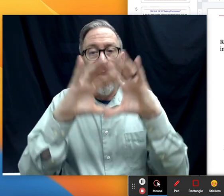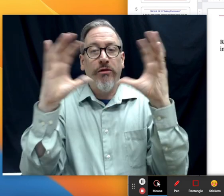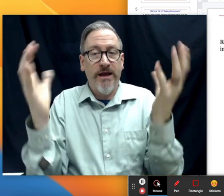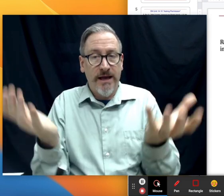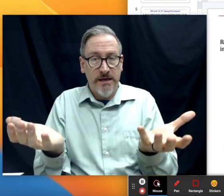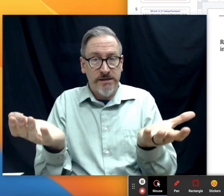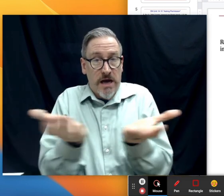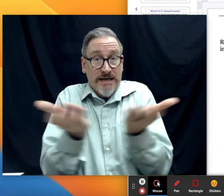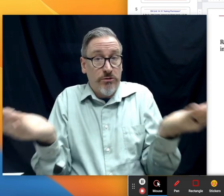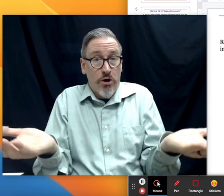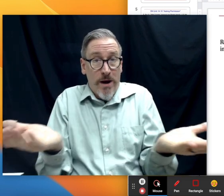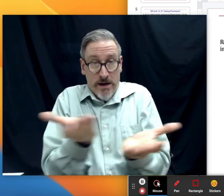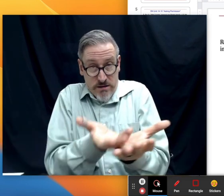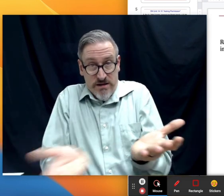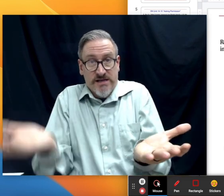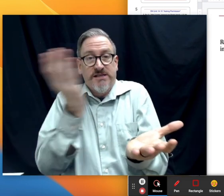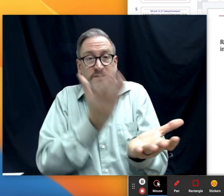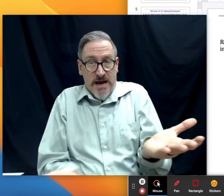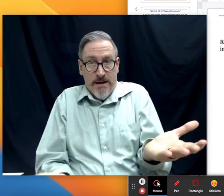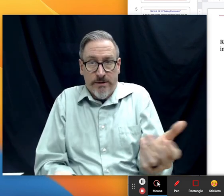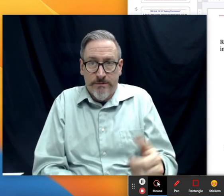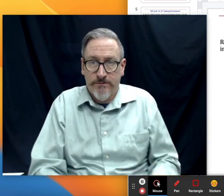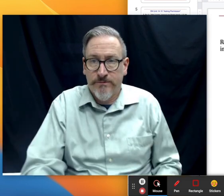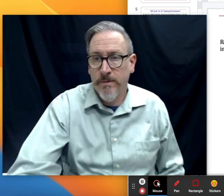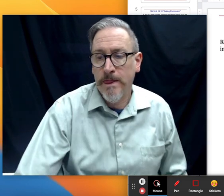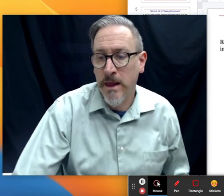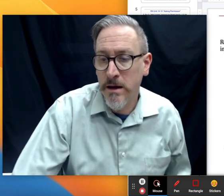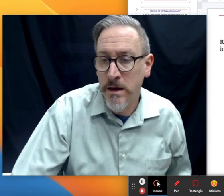that whole thing is I don't know when this is going to happen.